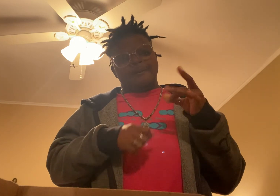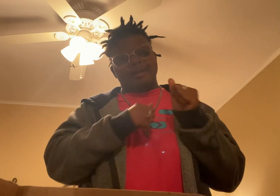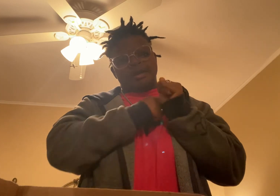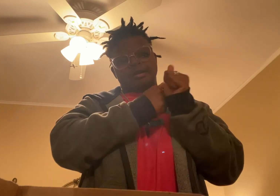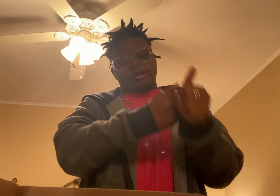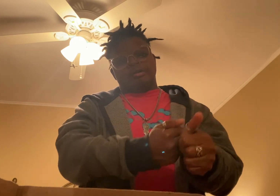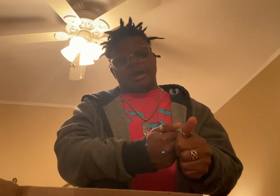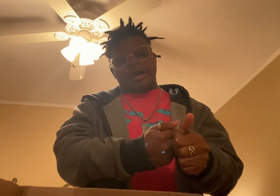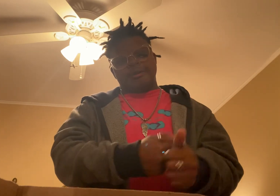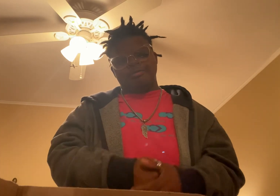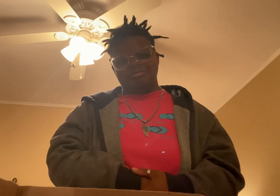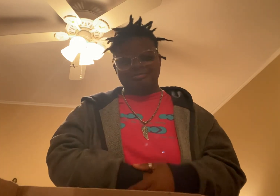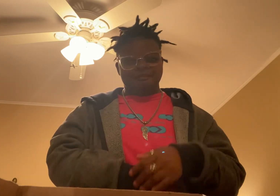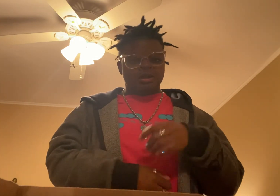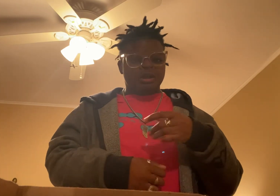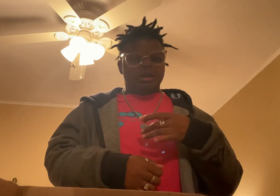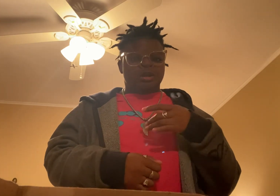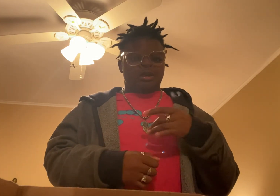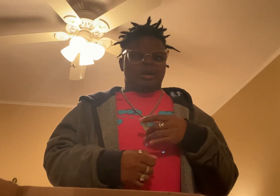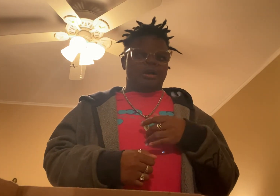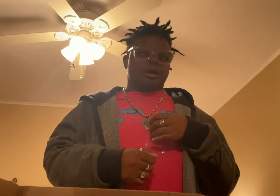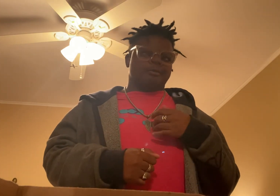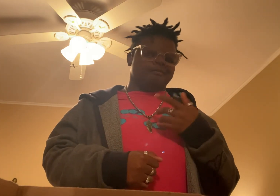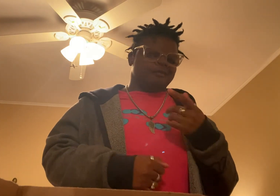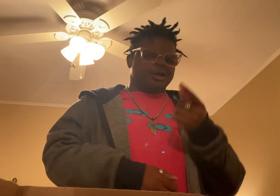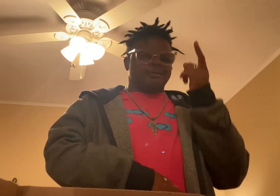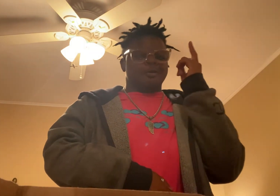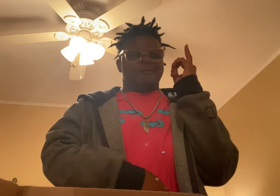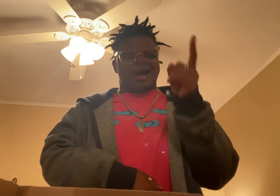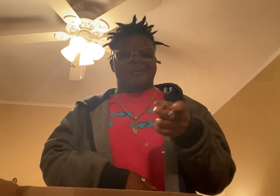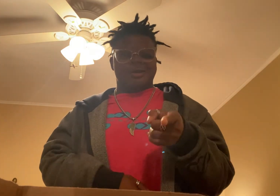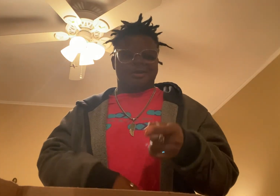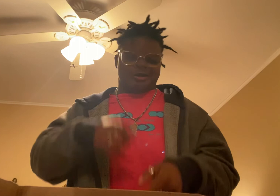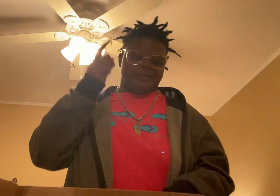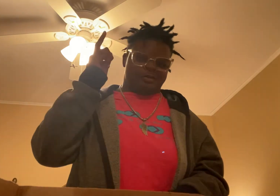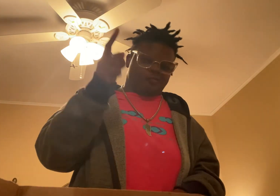and subscribe. We